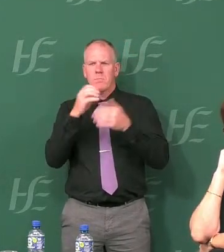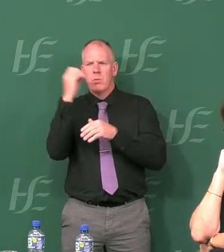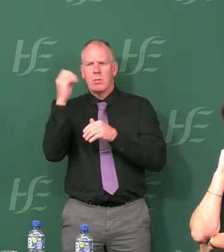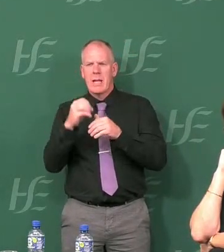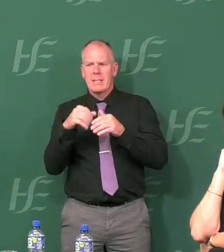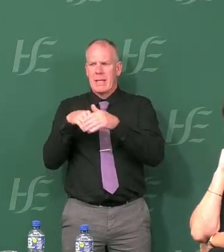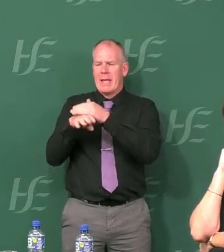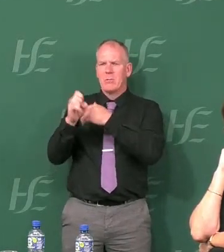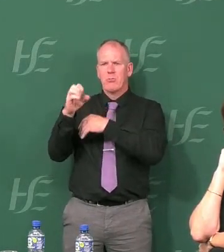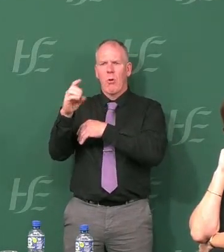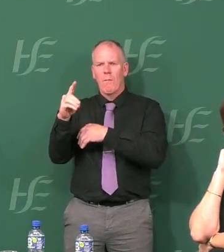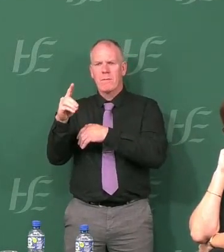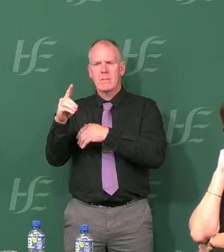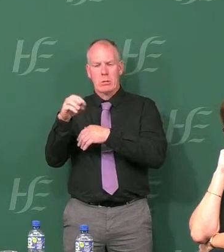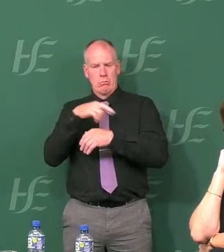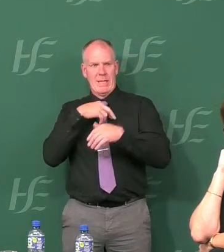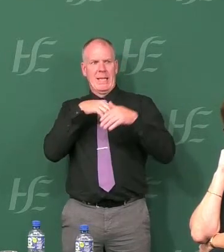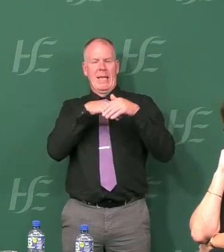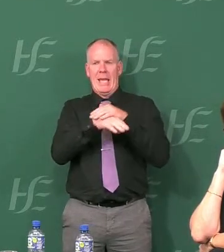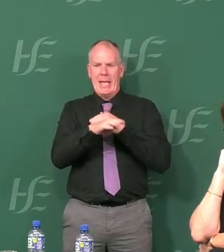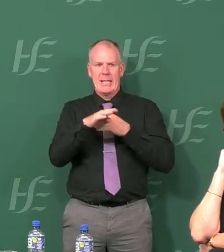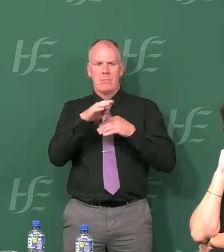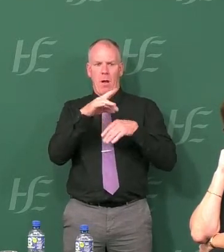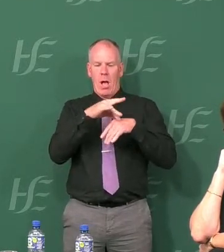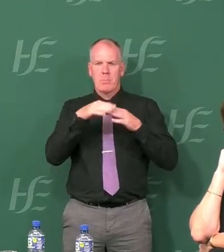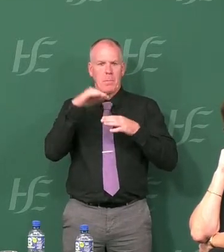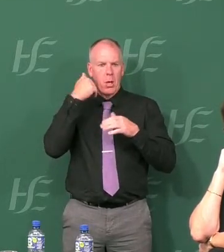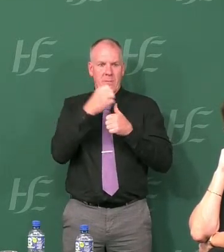cases in hospital at this point are admitted for other reasons?